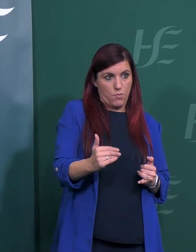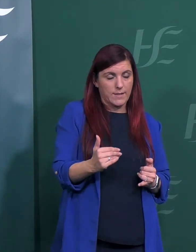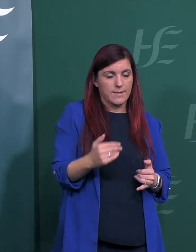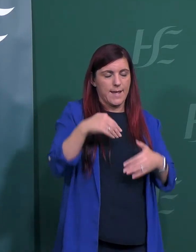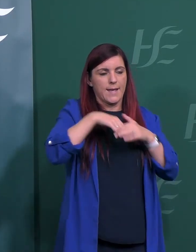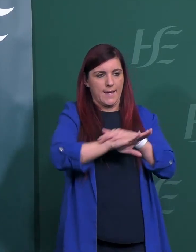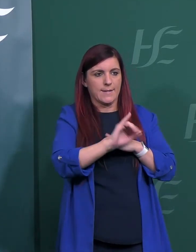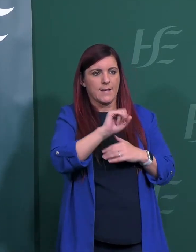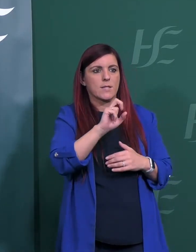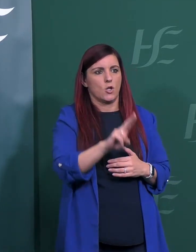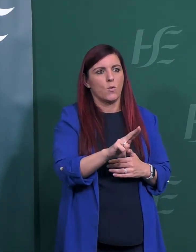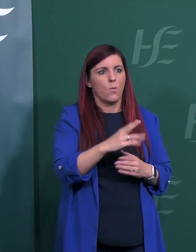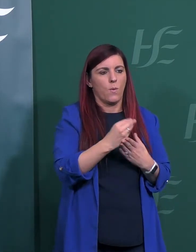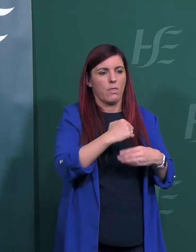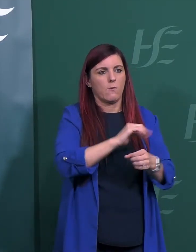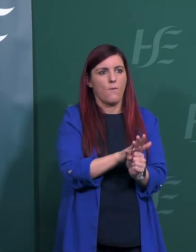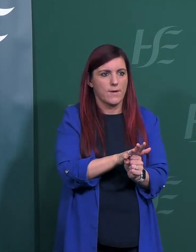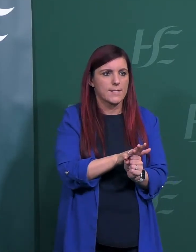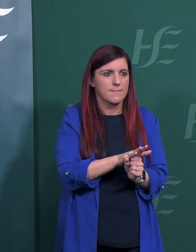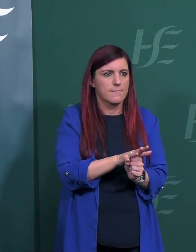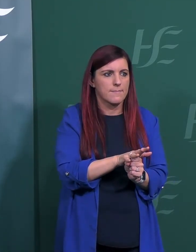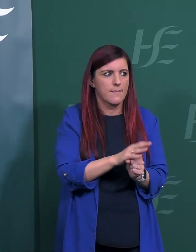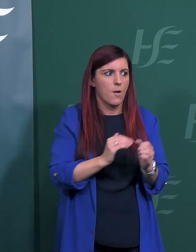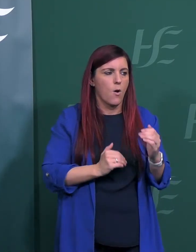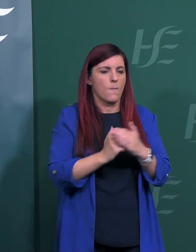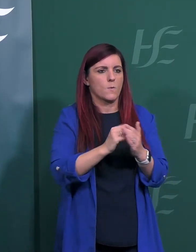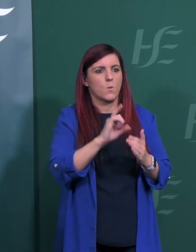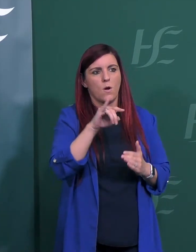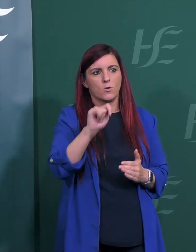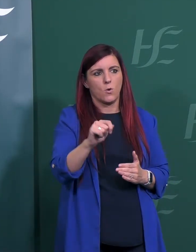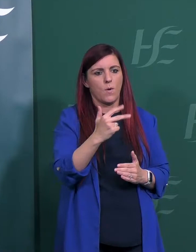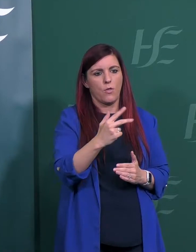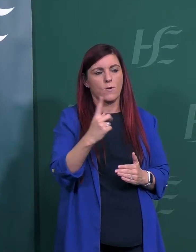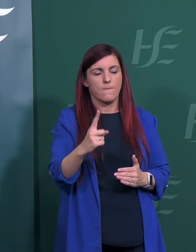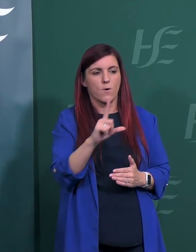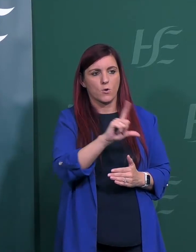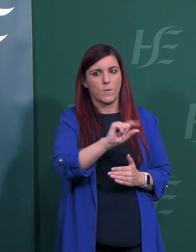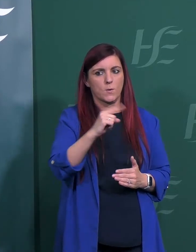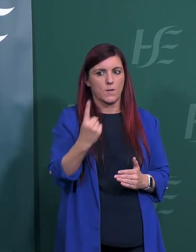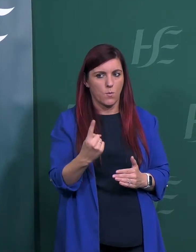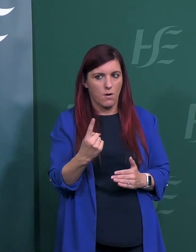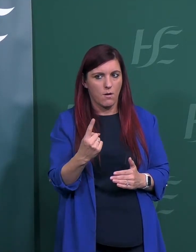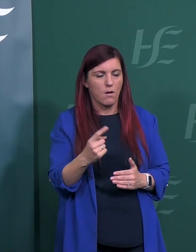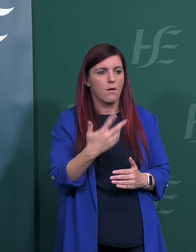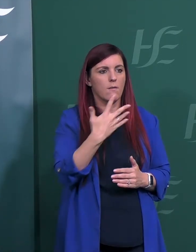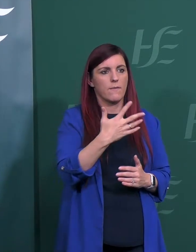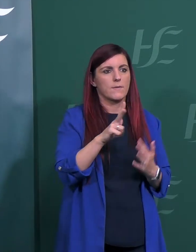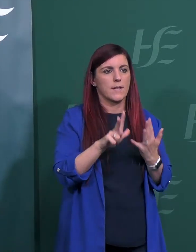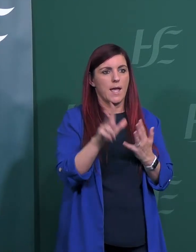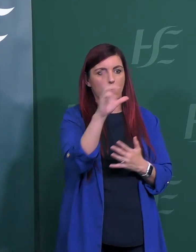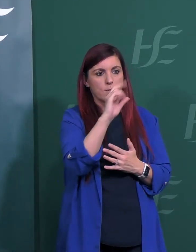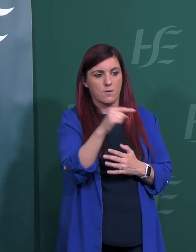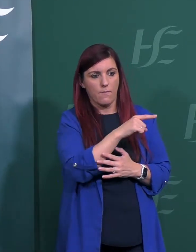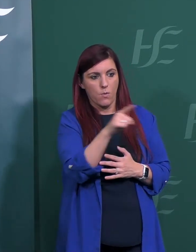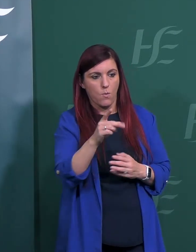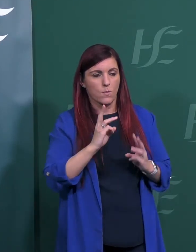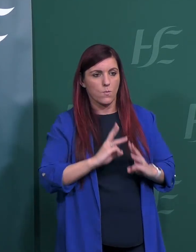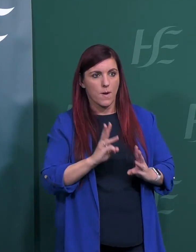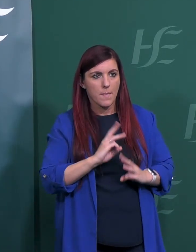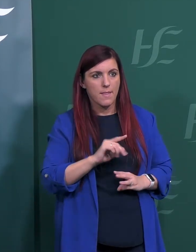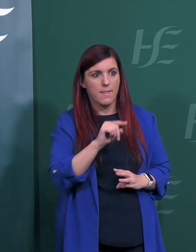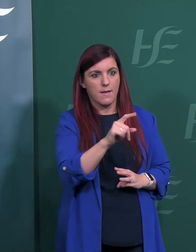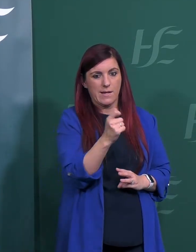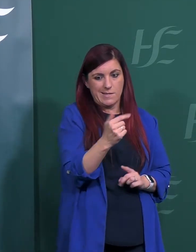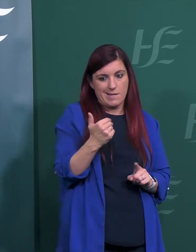with COVID-19 up to October 31st, 2021. 58% of these admissions were since